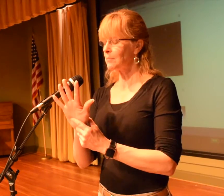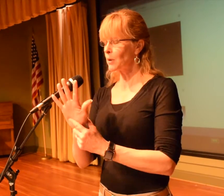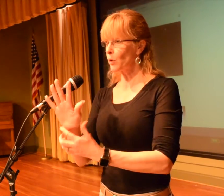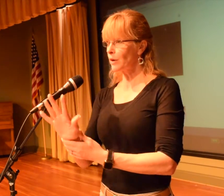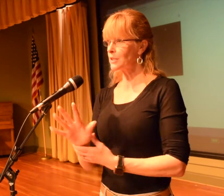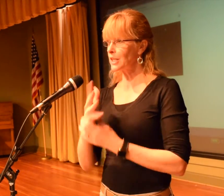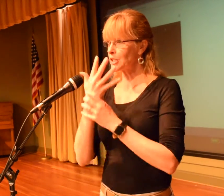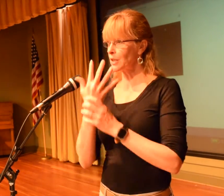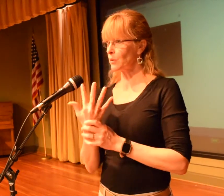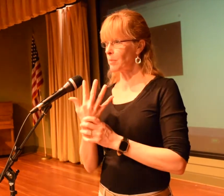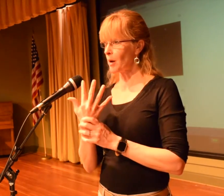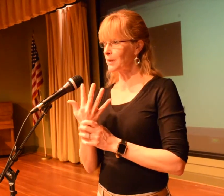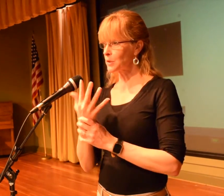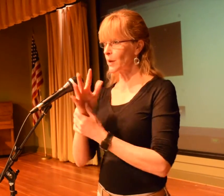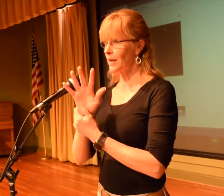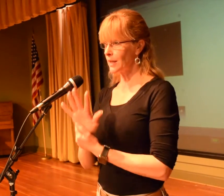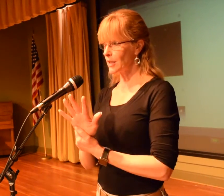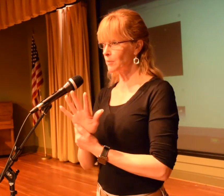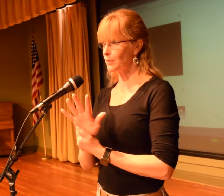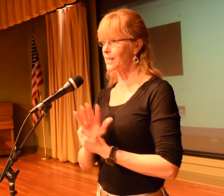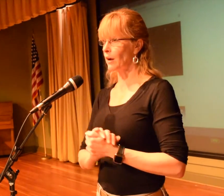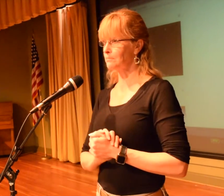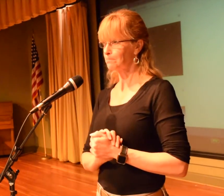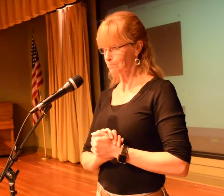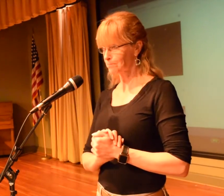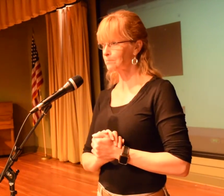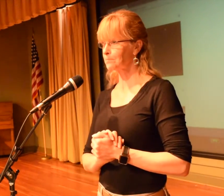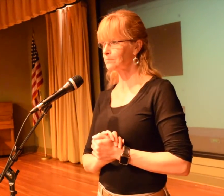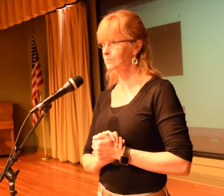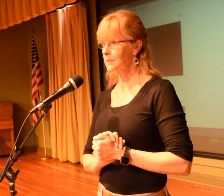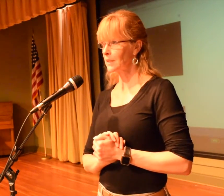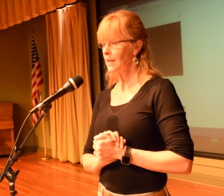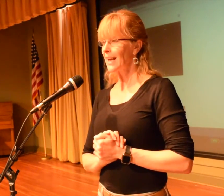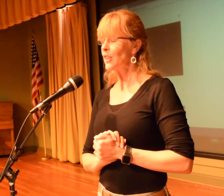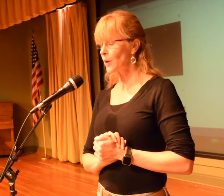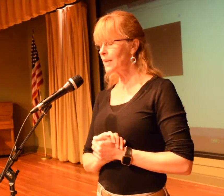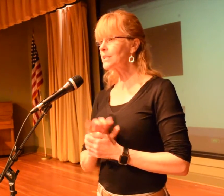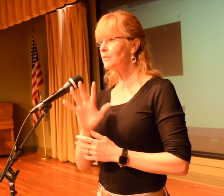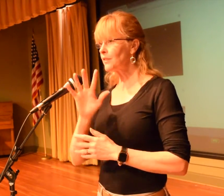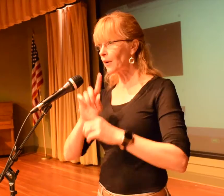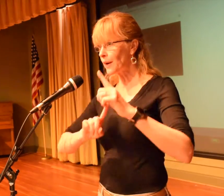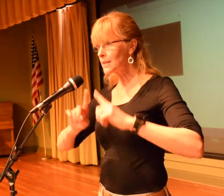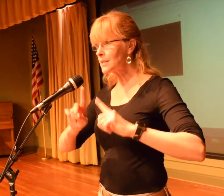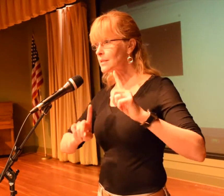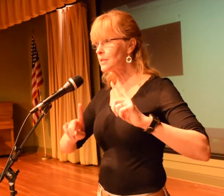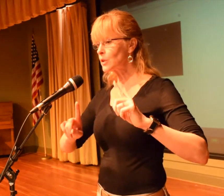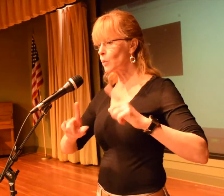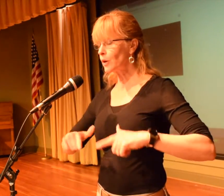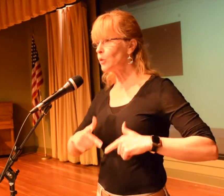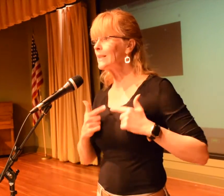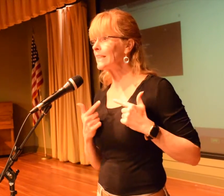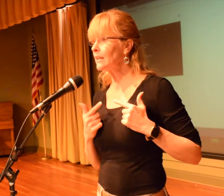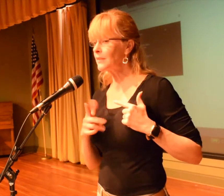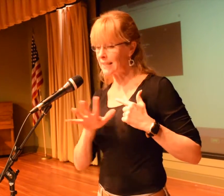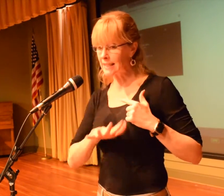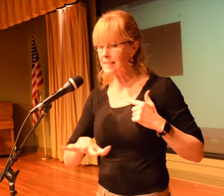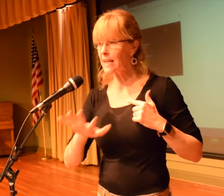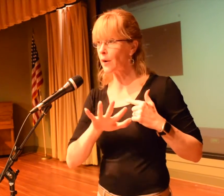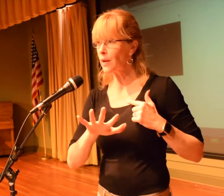But we are teaching it with palm this way, and then it moves out. Is there a variance as to when you? There is a variances to where you live in this area,